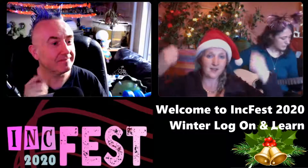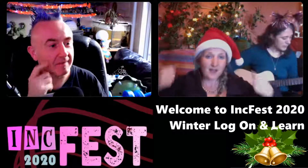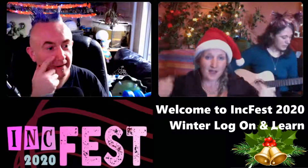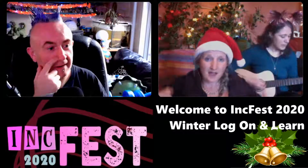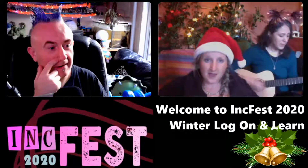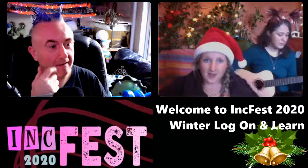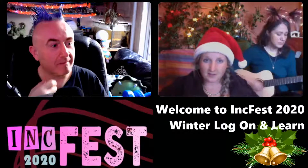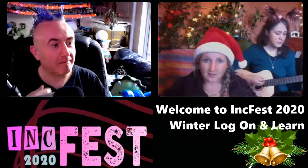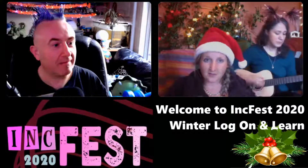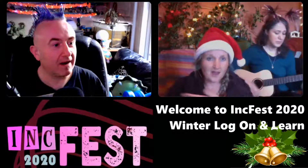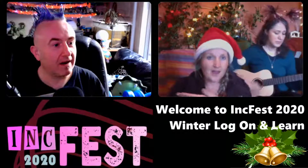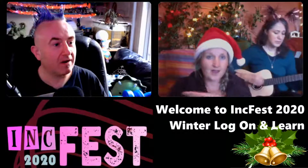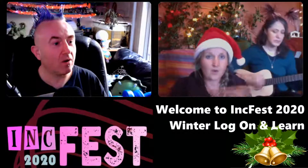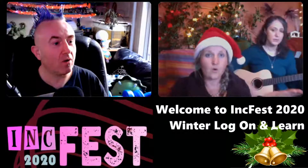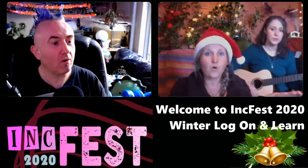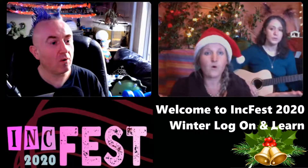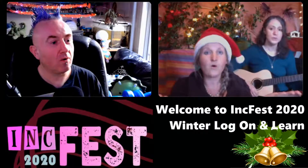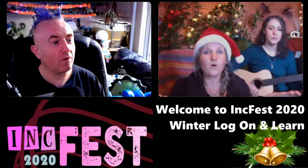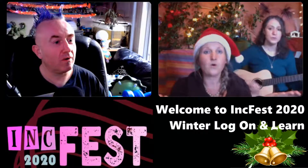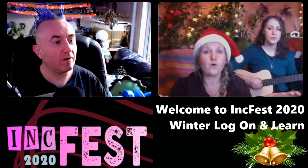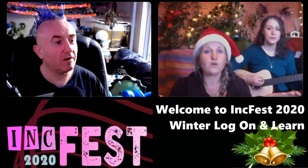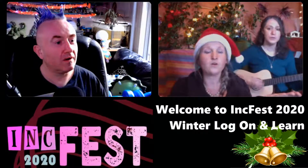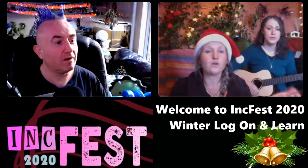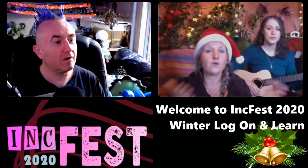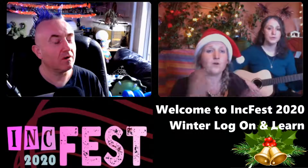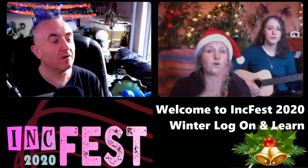bright, and may all your